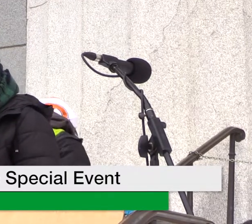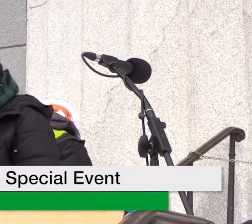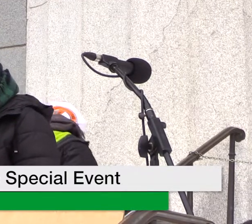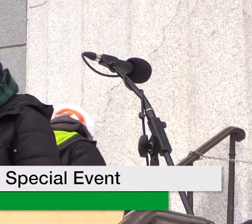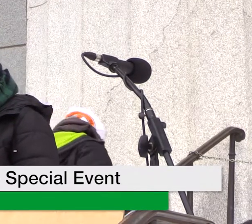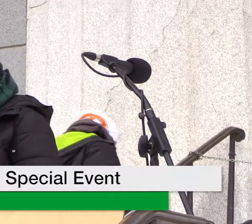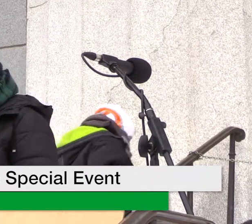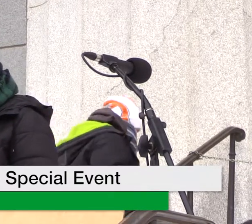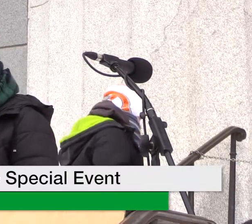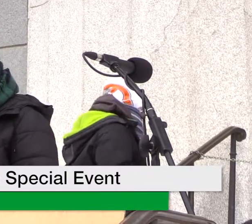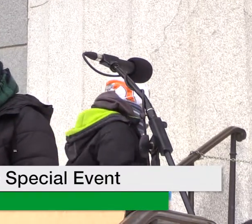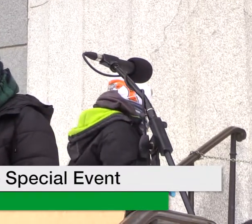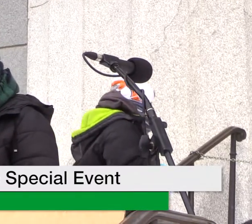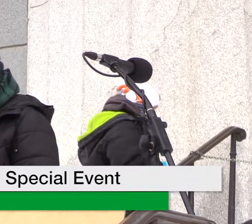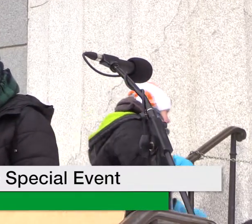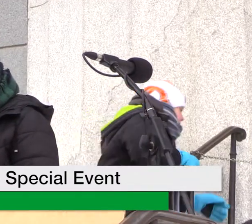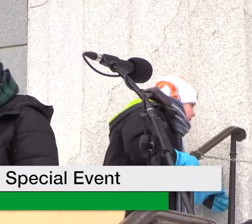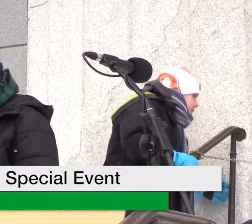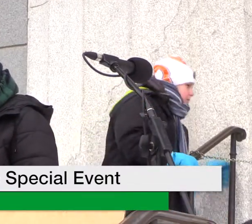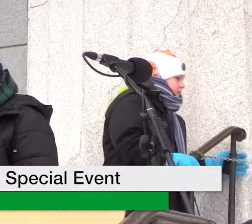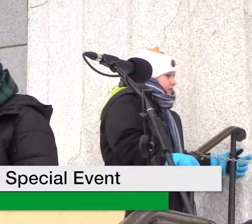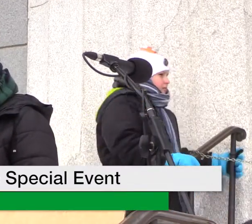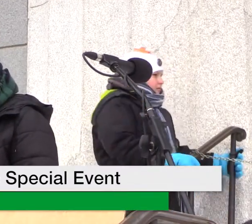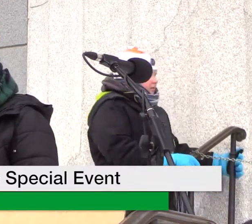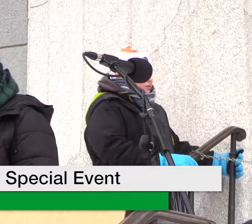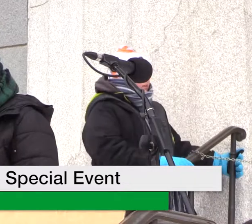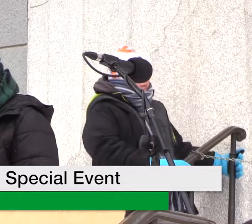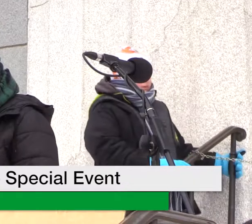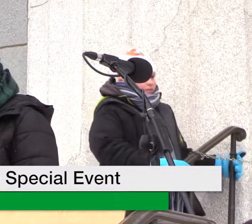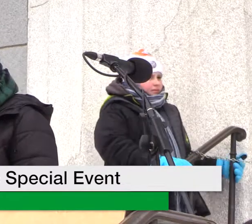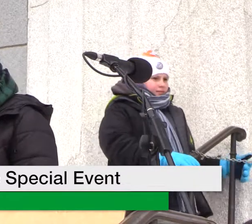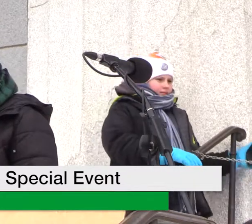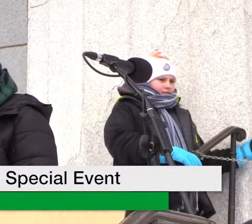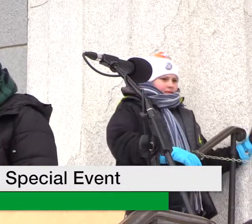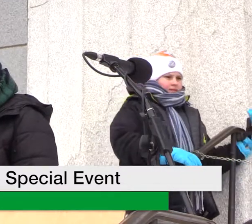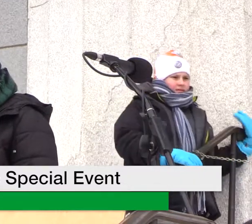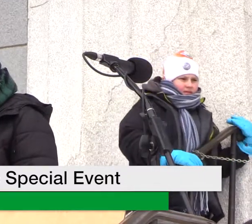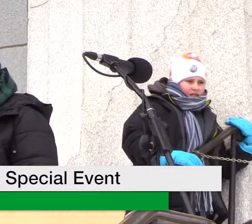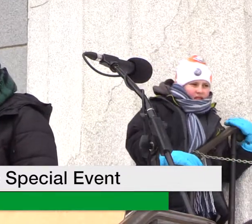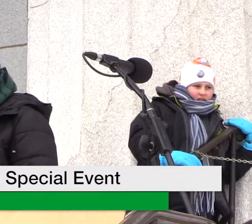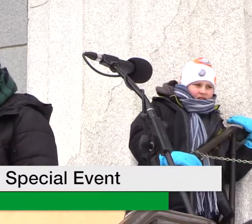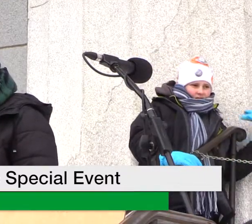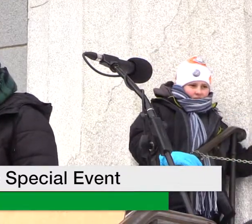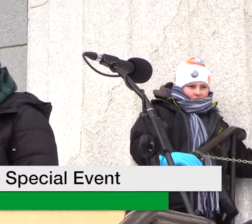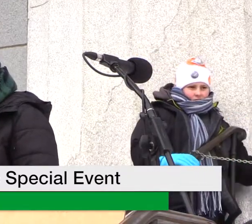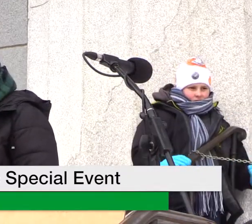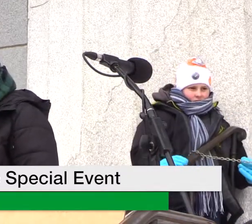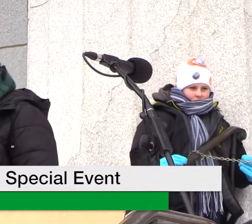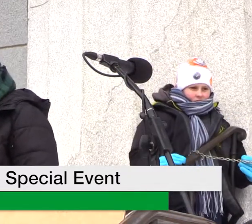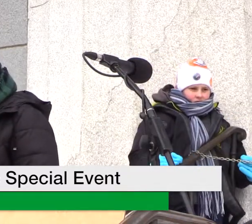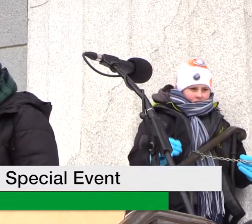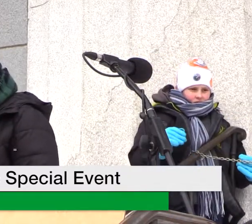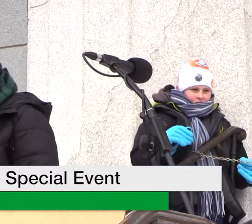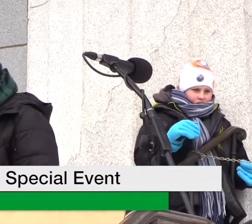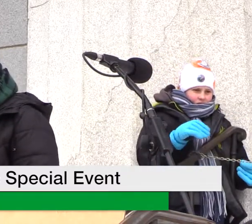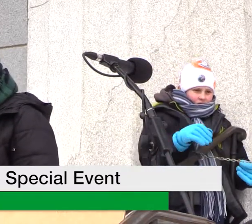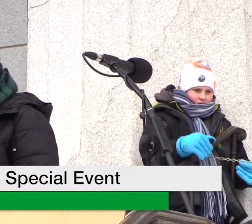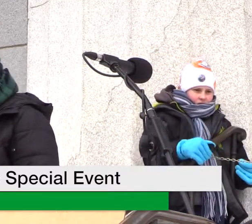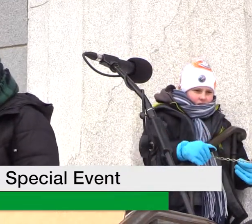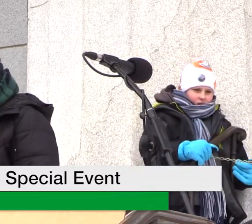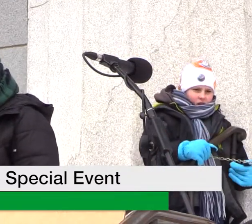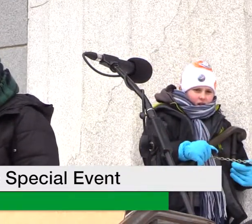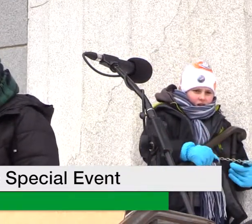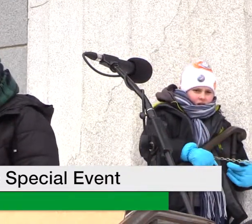had class in the room next door, and instead of kicking him out, they watched me get called a lying whore. Northern